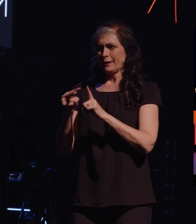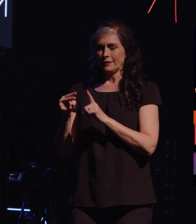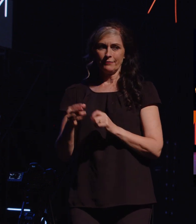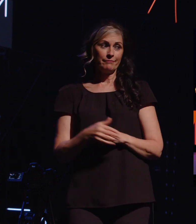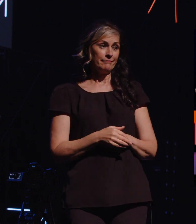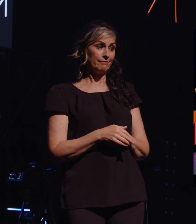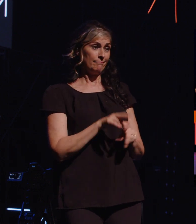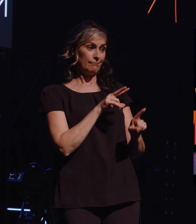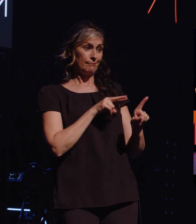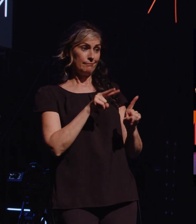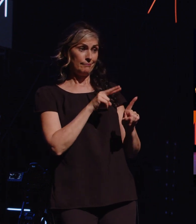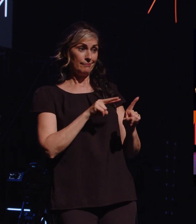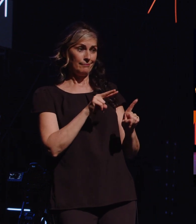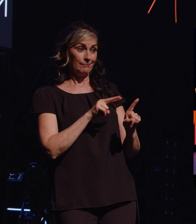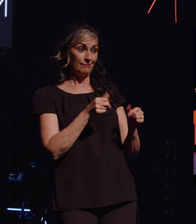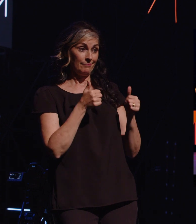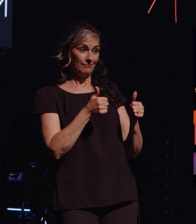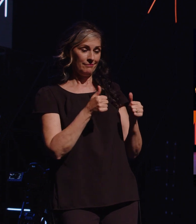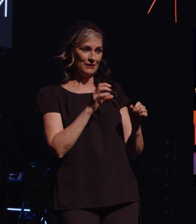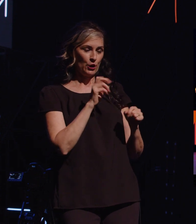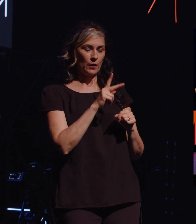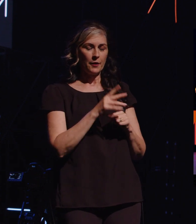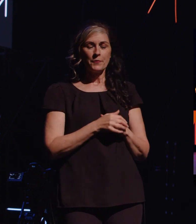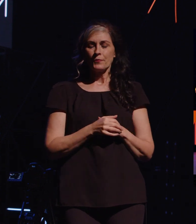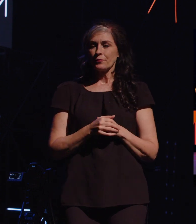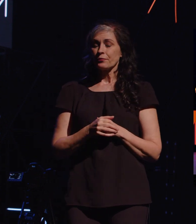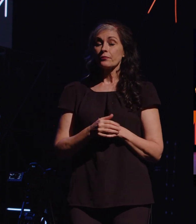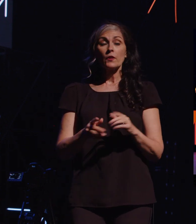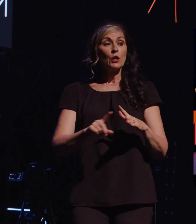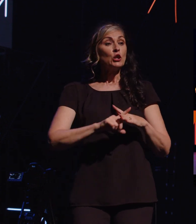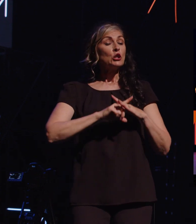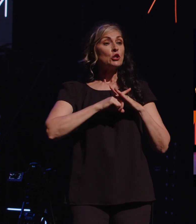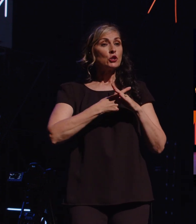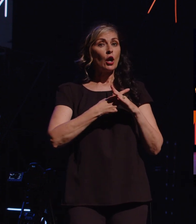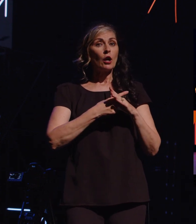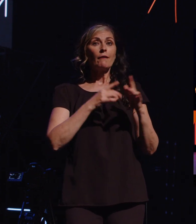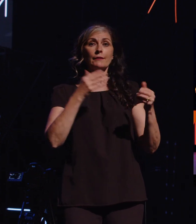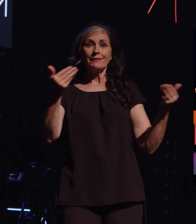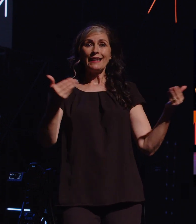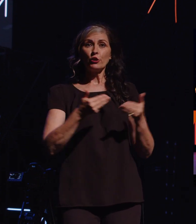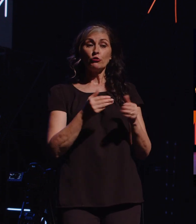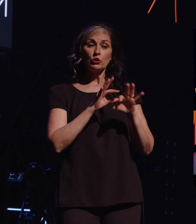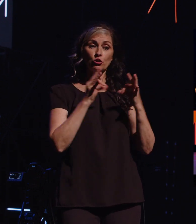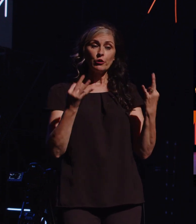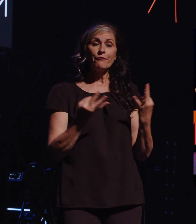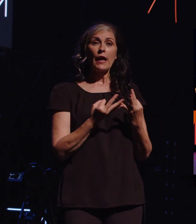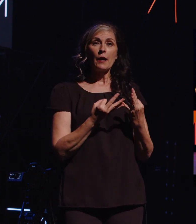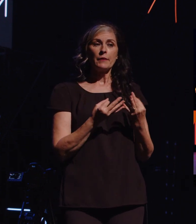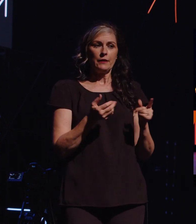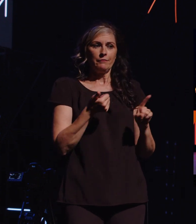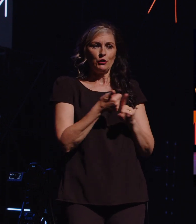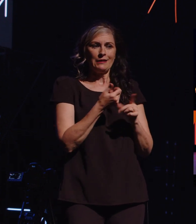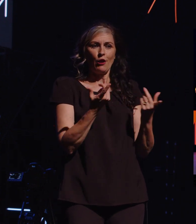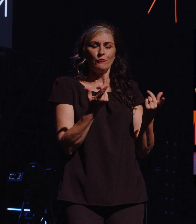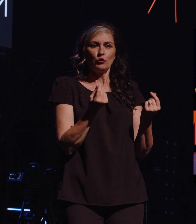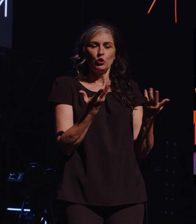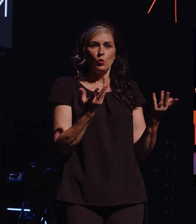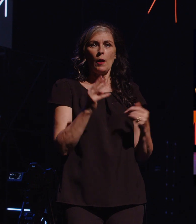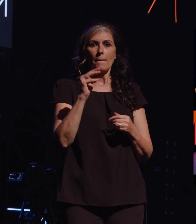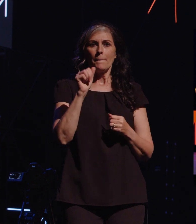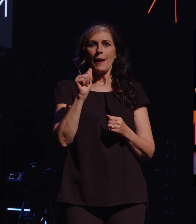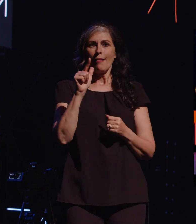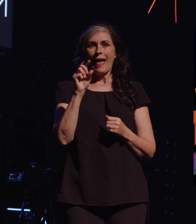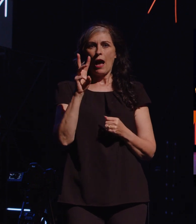me. That's okay, though. Well, Kellen, why don't you start? Why don't you just introduce us to your family, and what do you do in